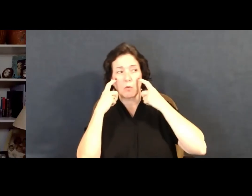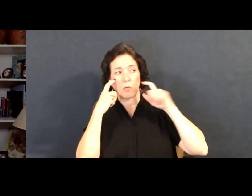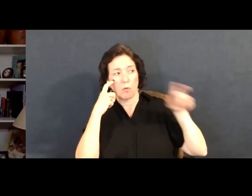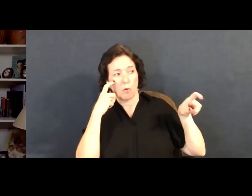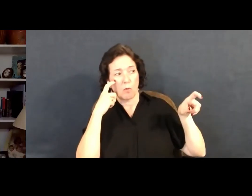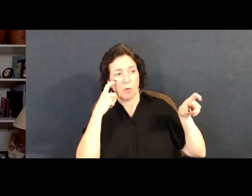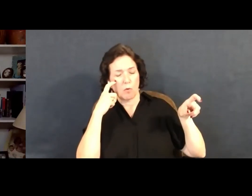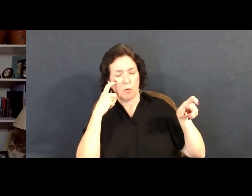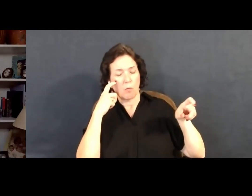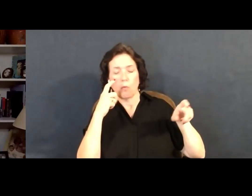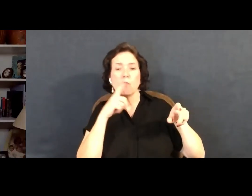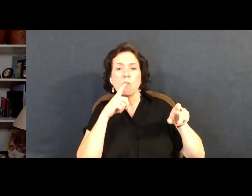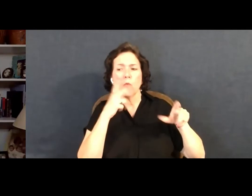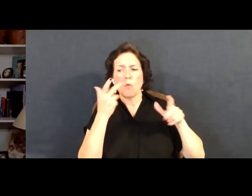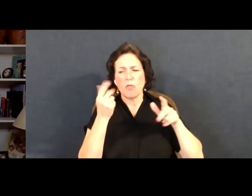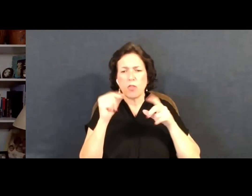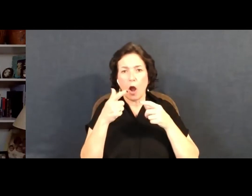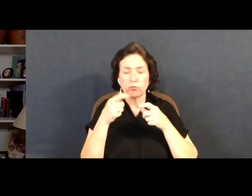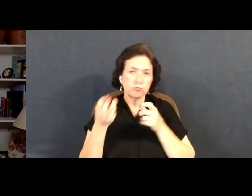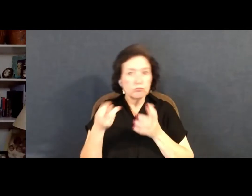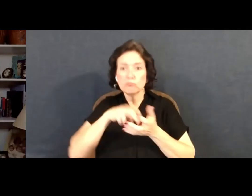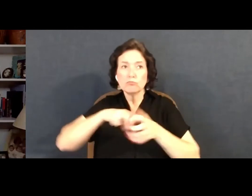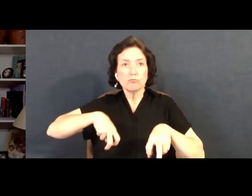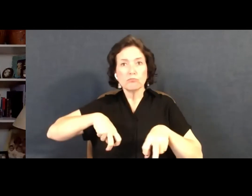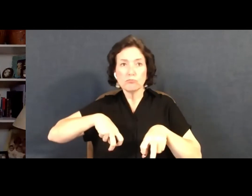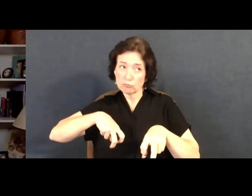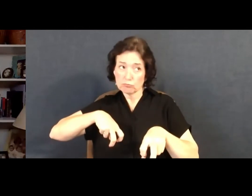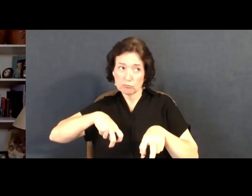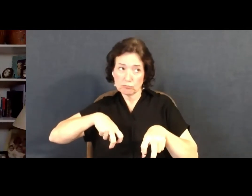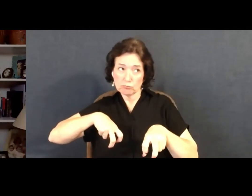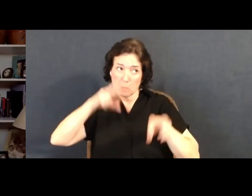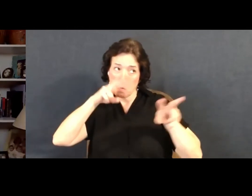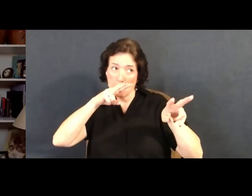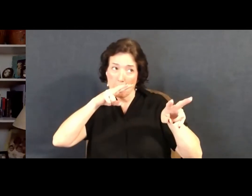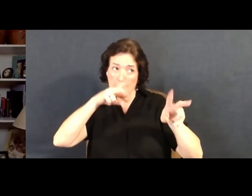caught our attention. Bear sat up all of a sudden and looked up at point B,